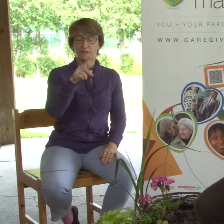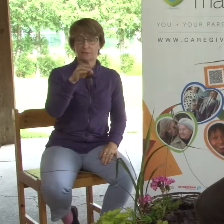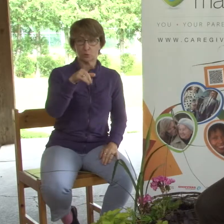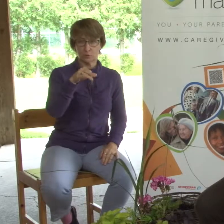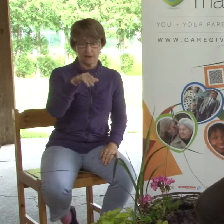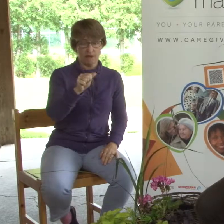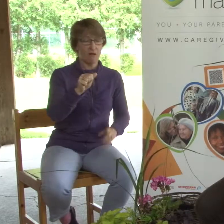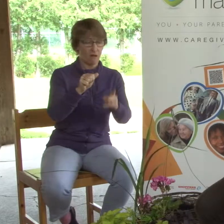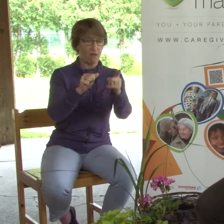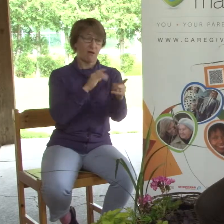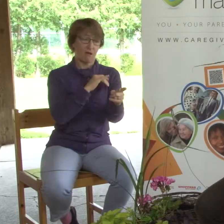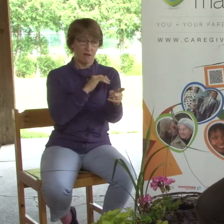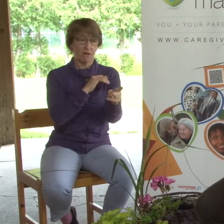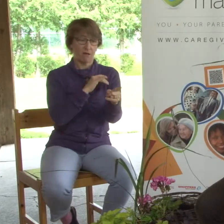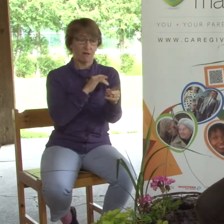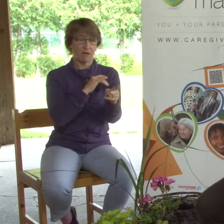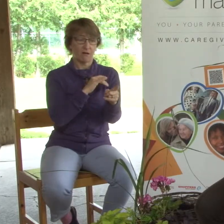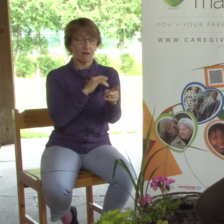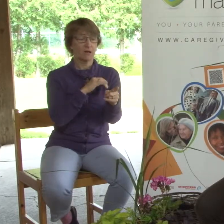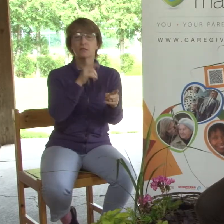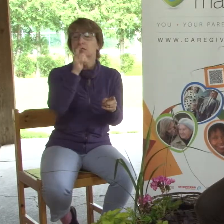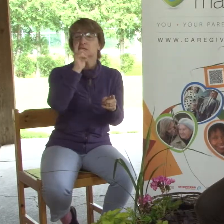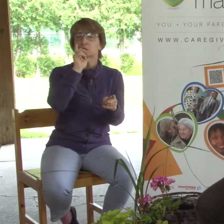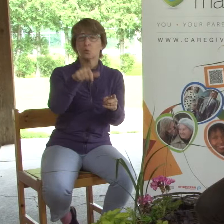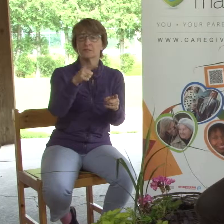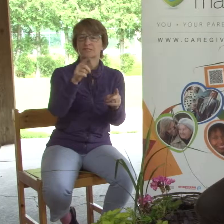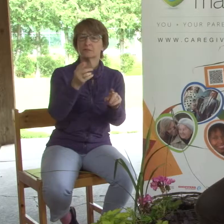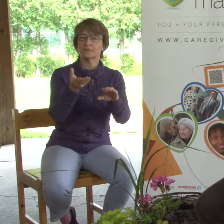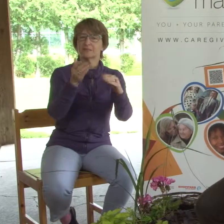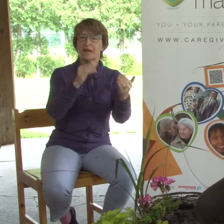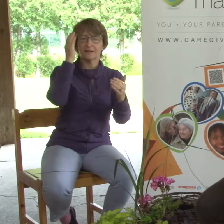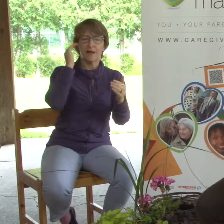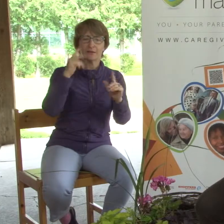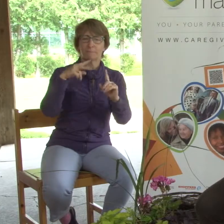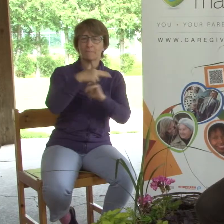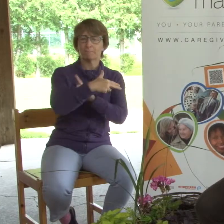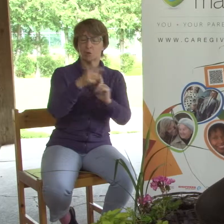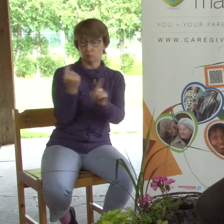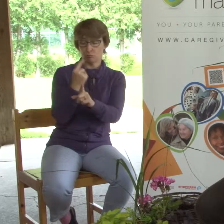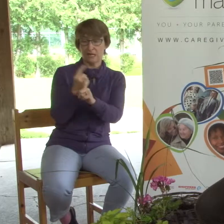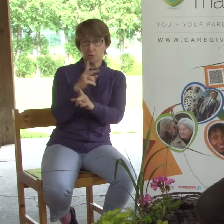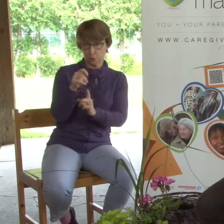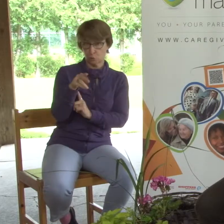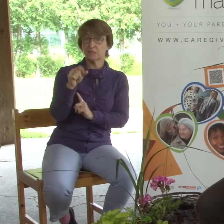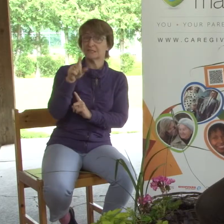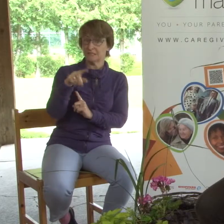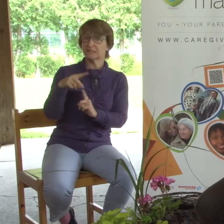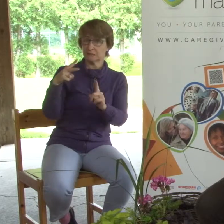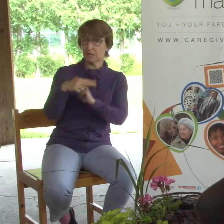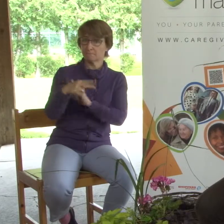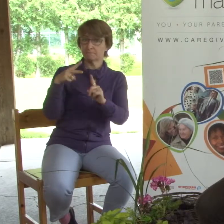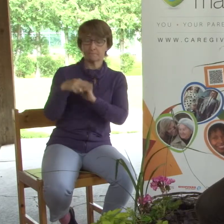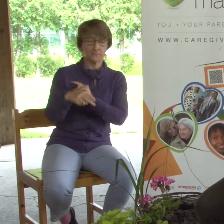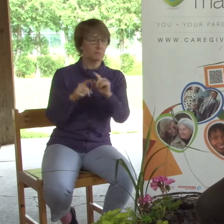petunias, is that they don't need to be deadheaded. A regular petunia does, a wave petunia